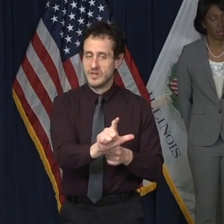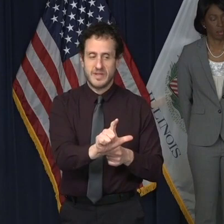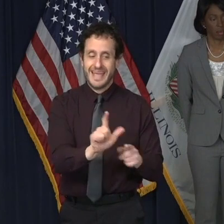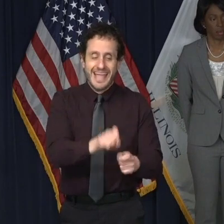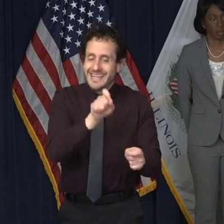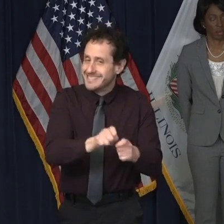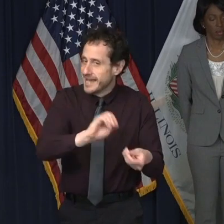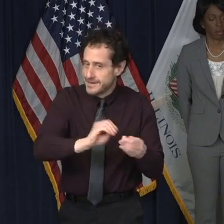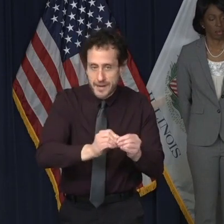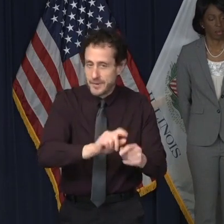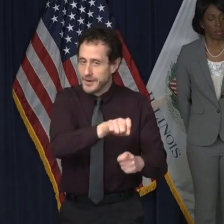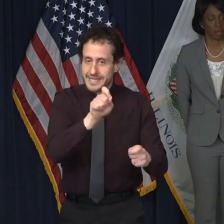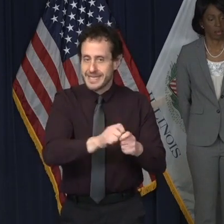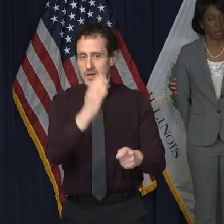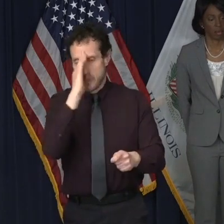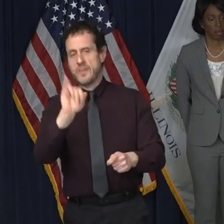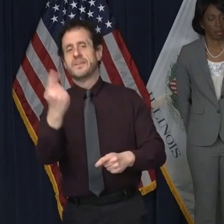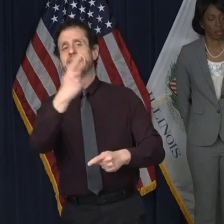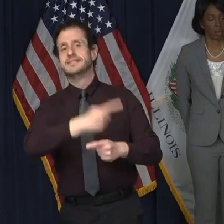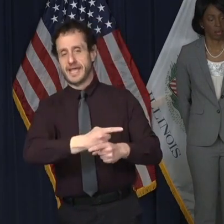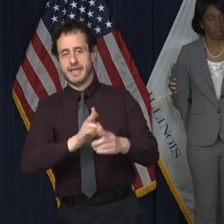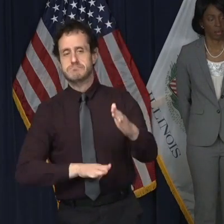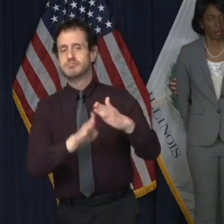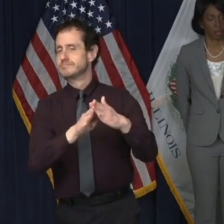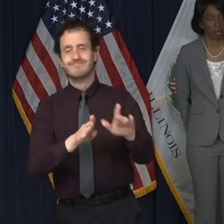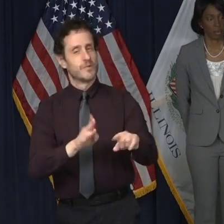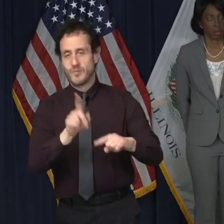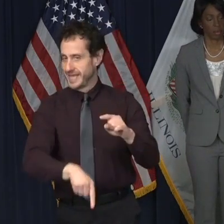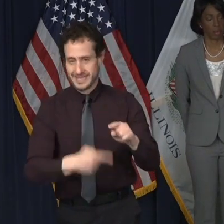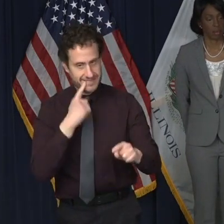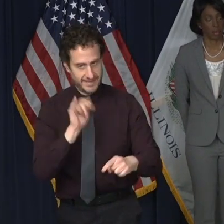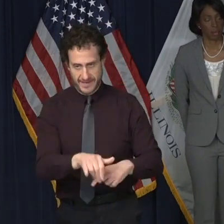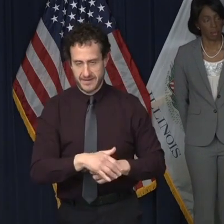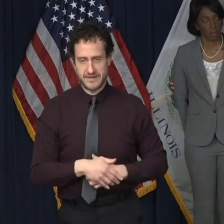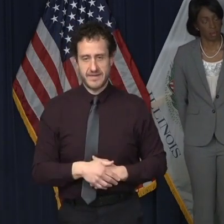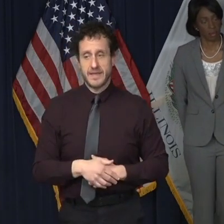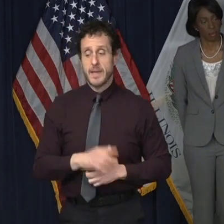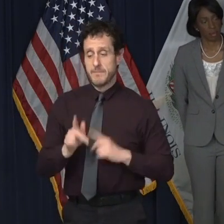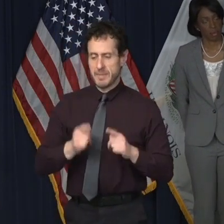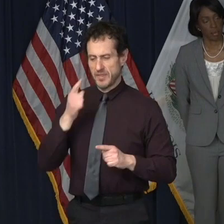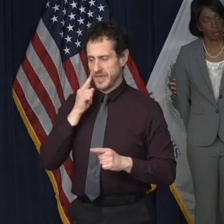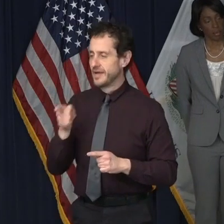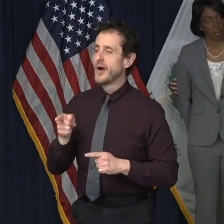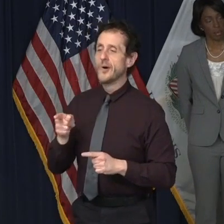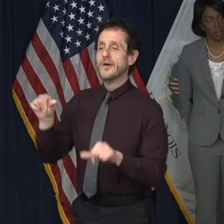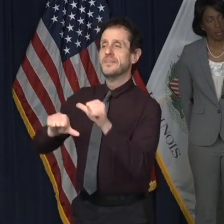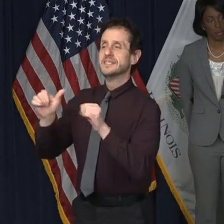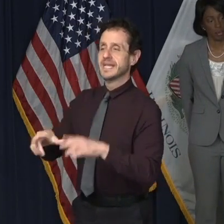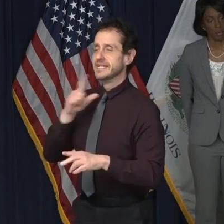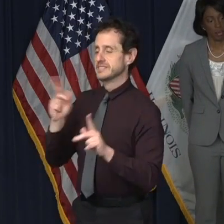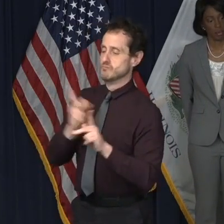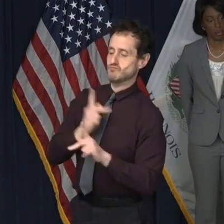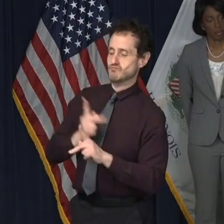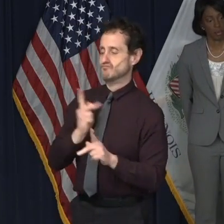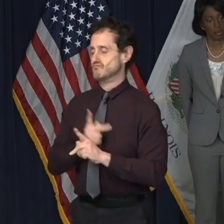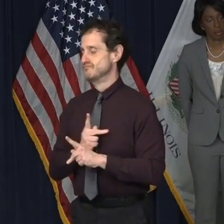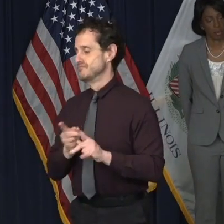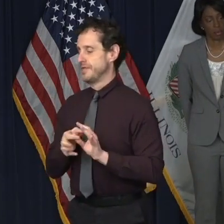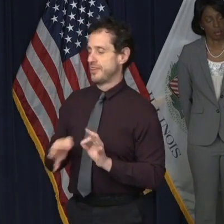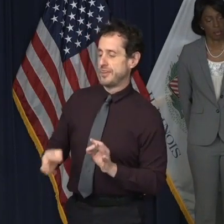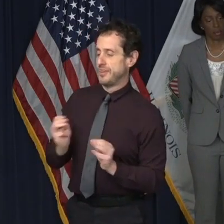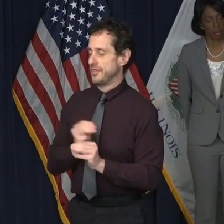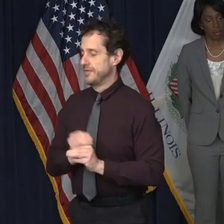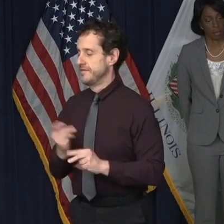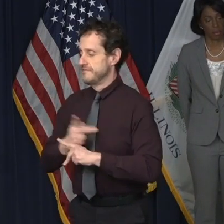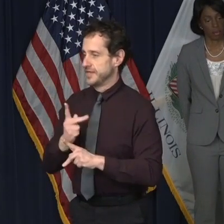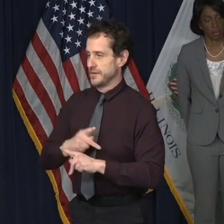people think the model is some miraculously accurate view into the future that is going to tell us exactly what we need to do